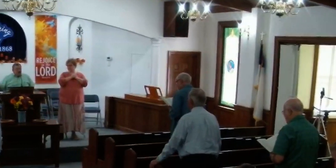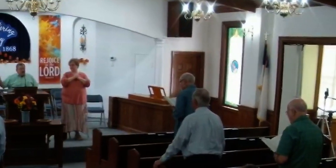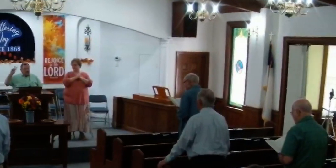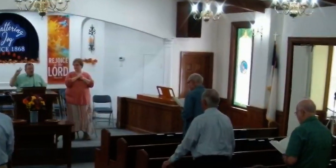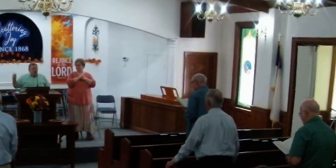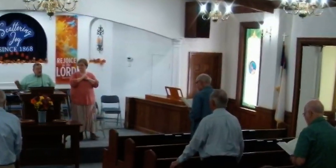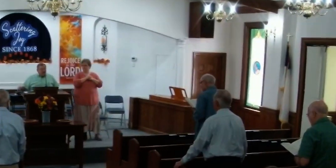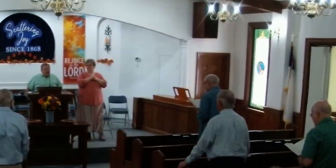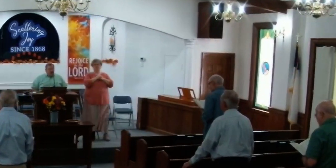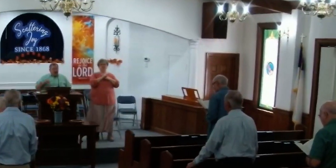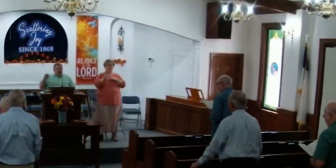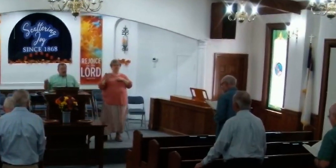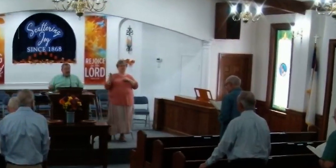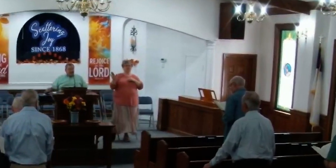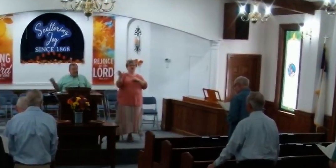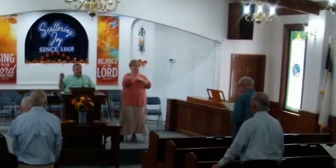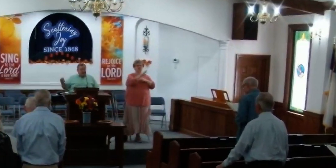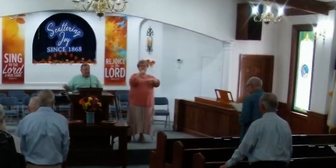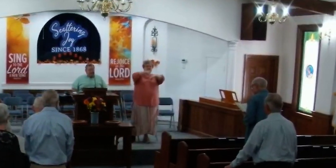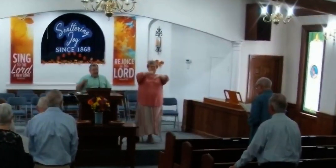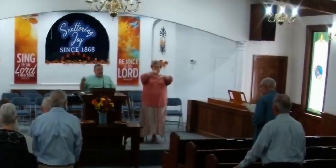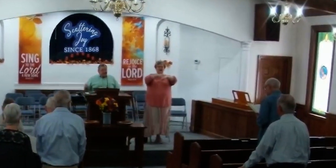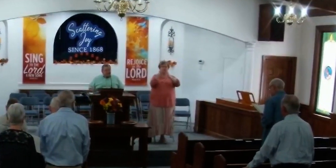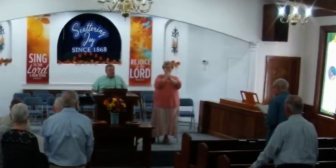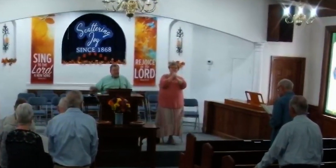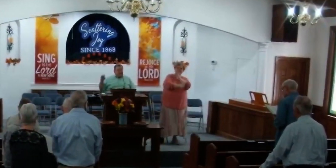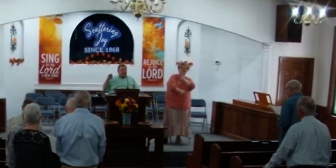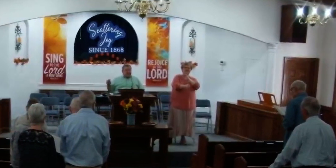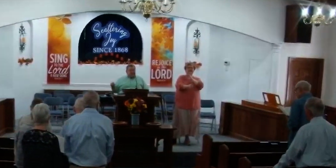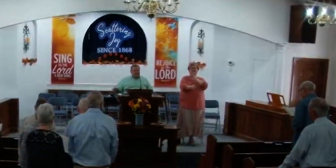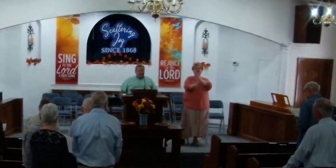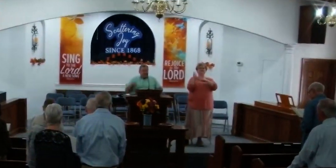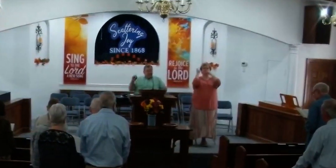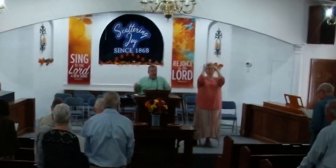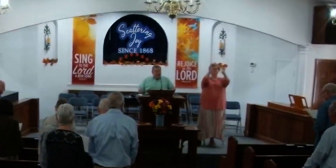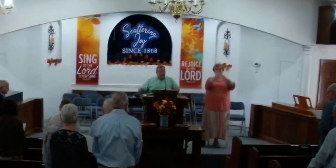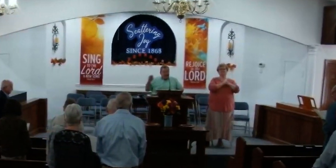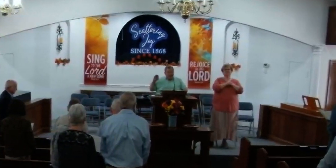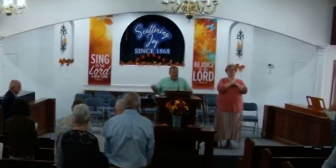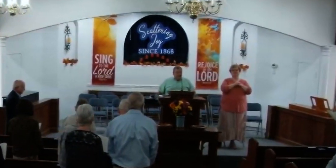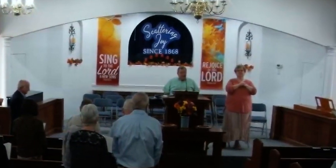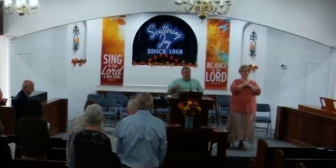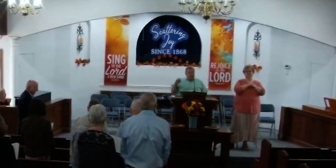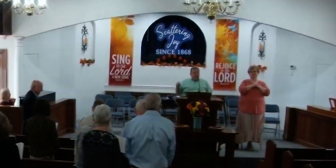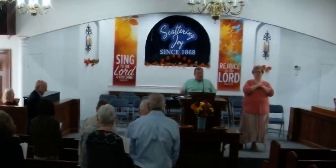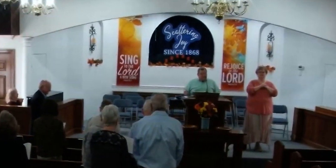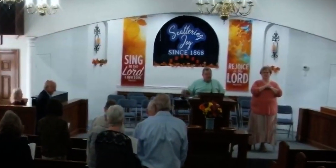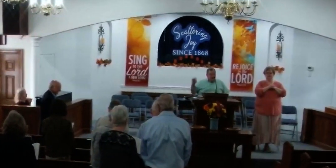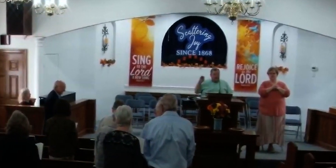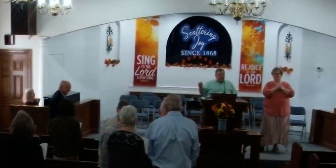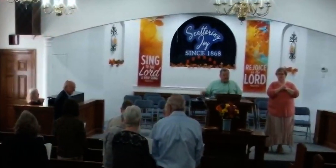anew. Of your time and talents give Him. They are